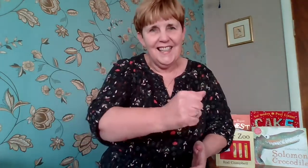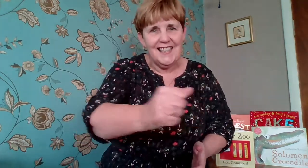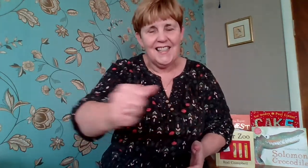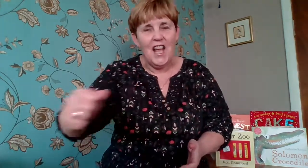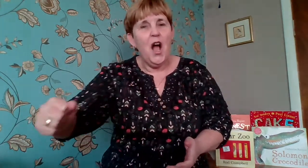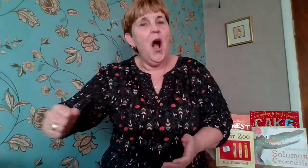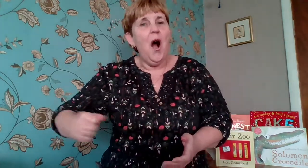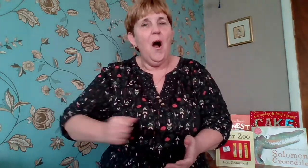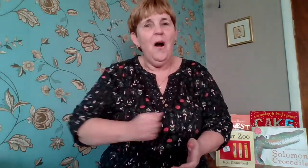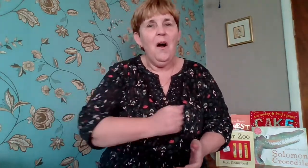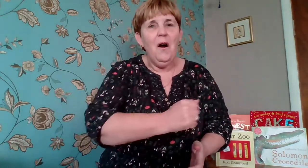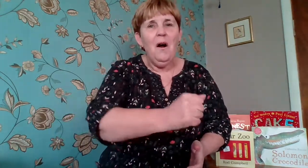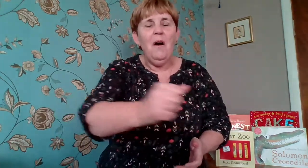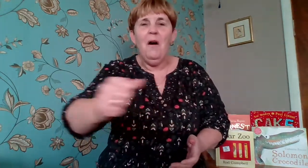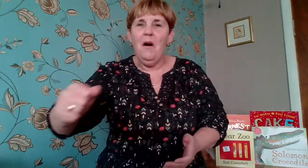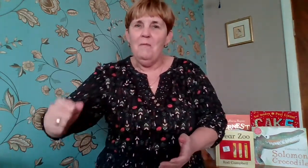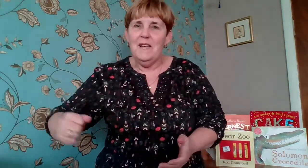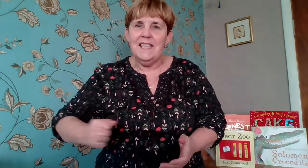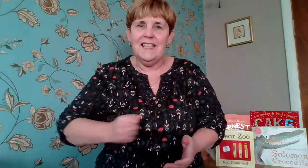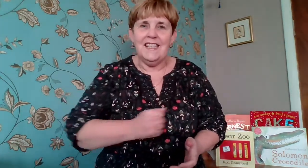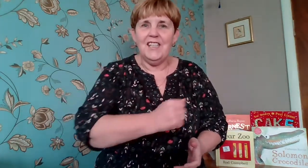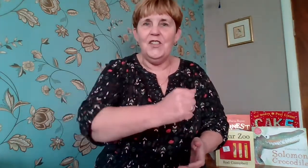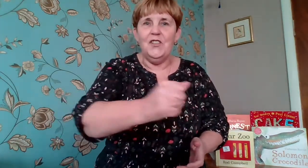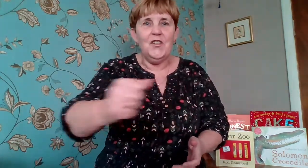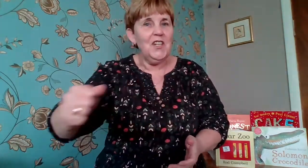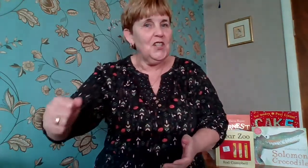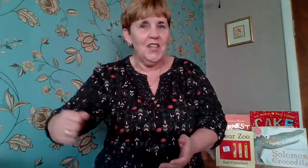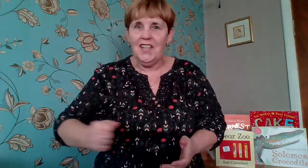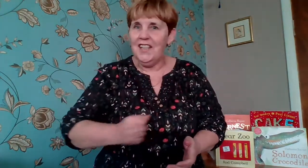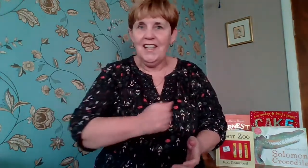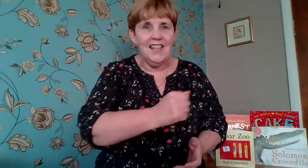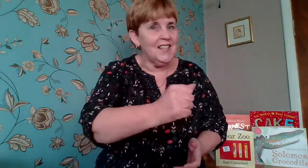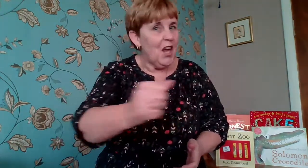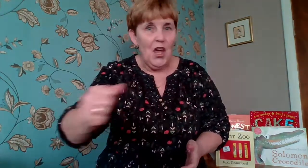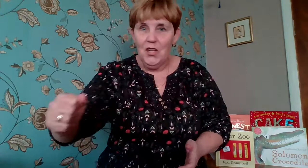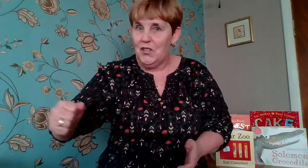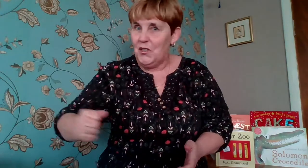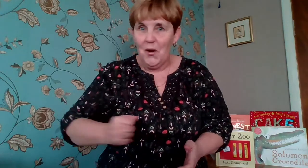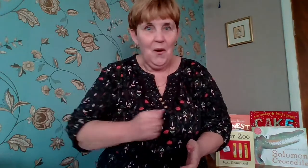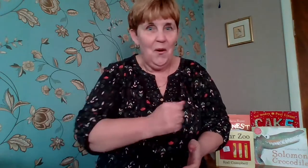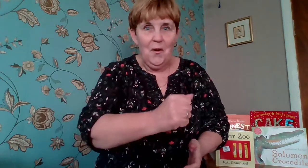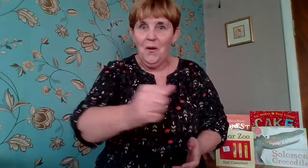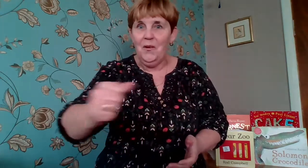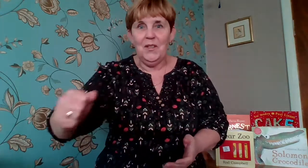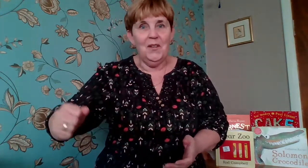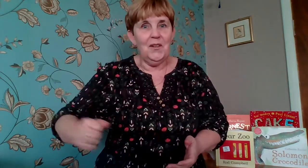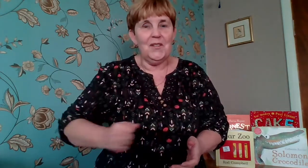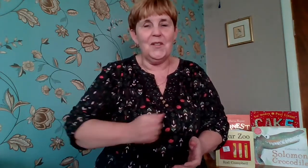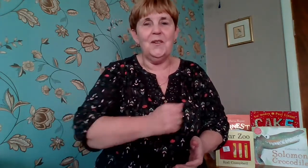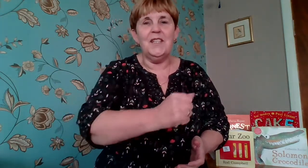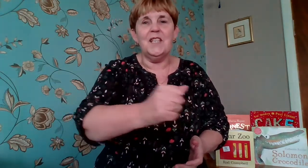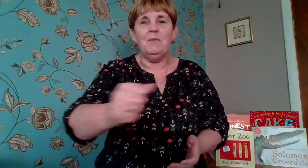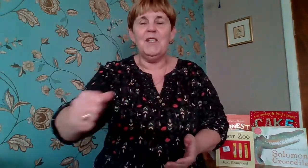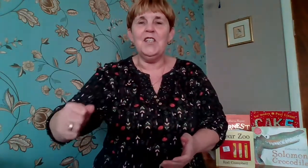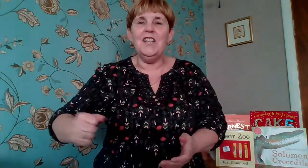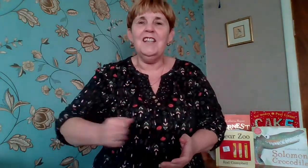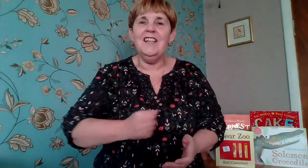delicious. Oh, Missy's, it's nutritious. Don't look so